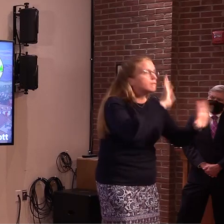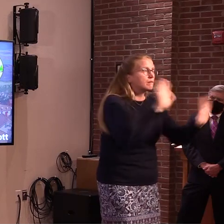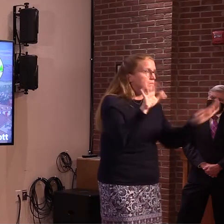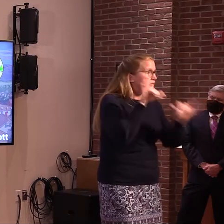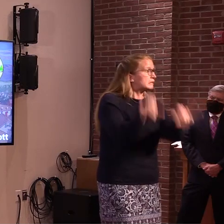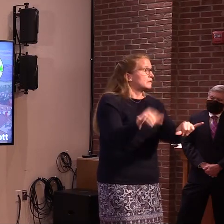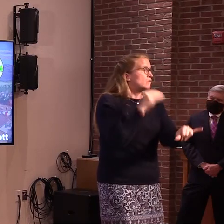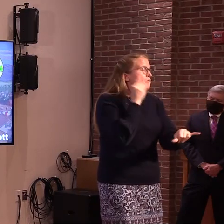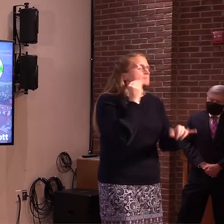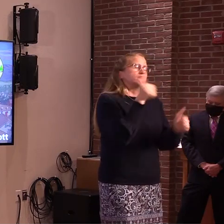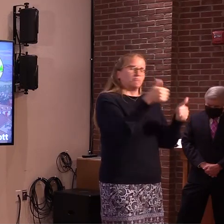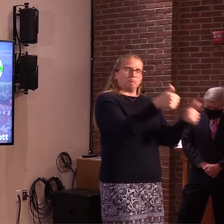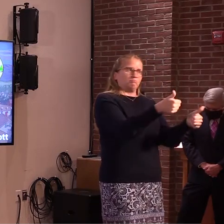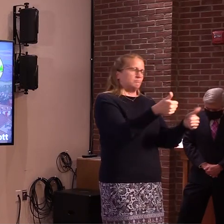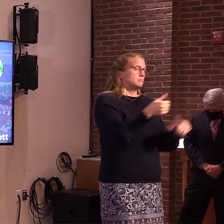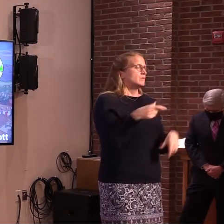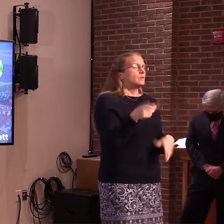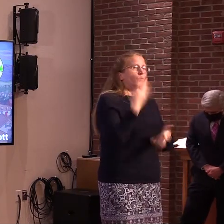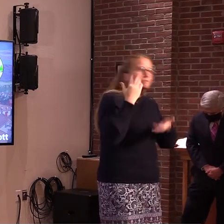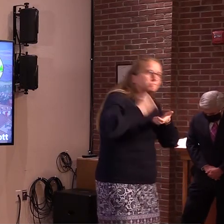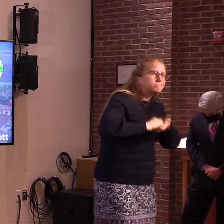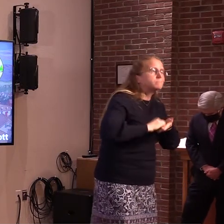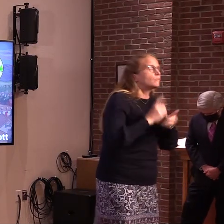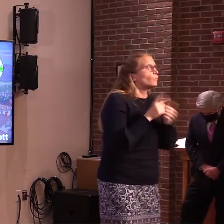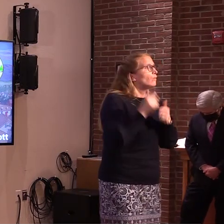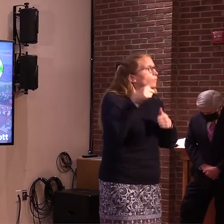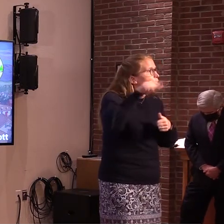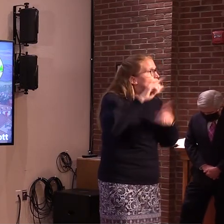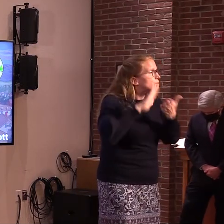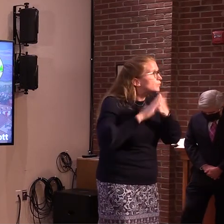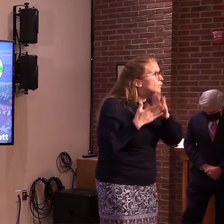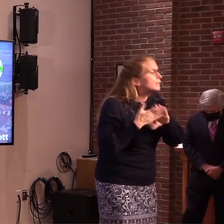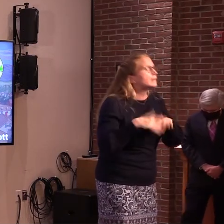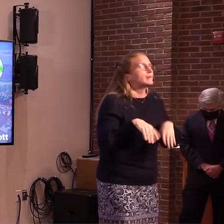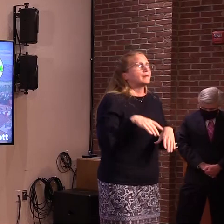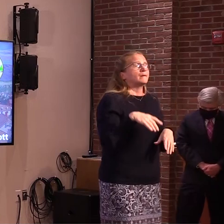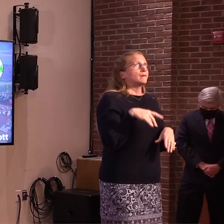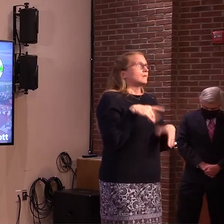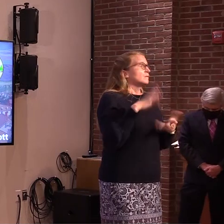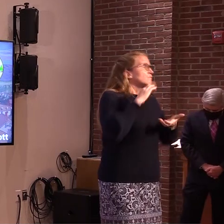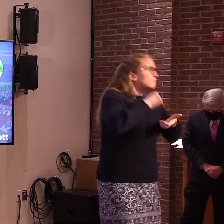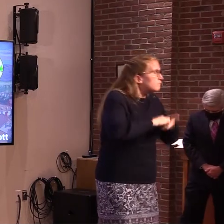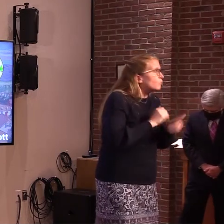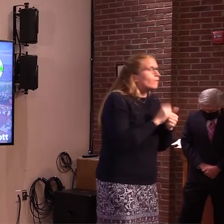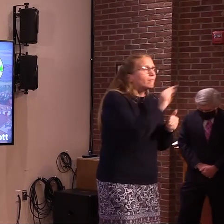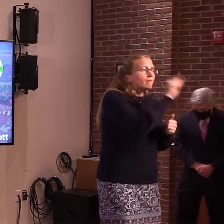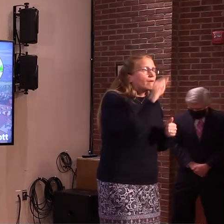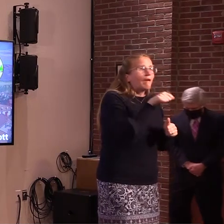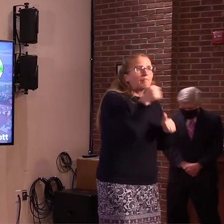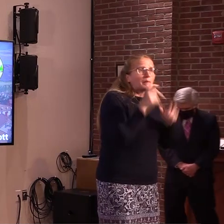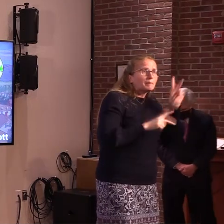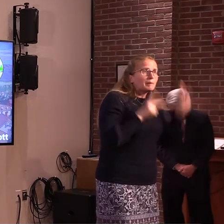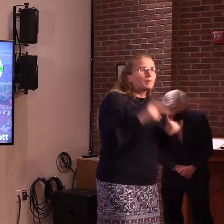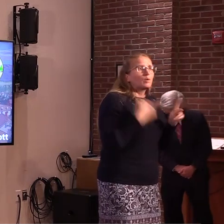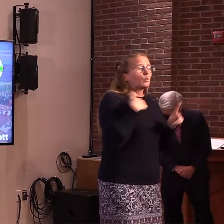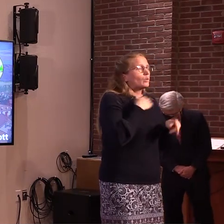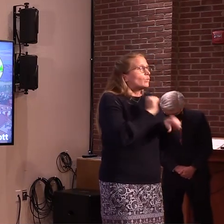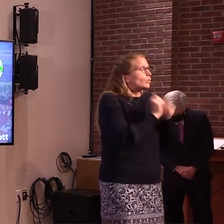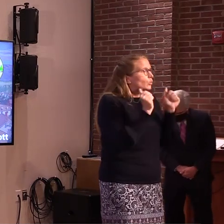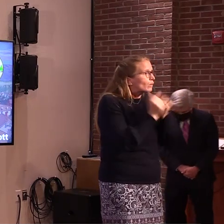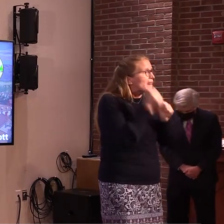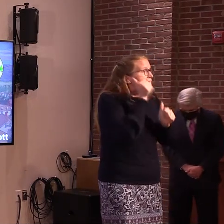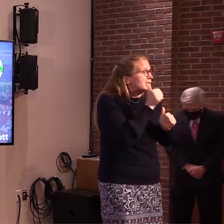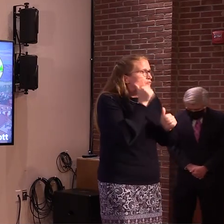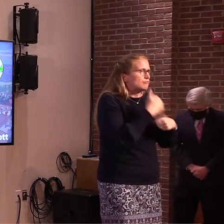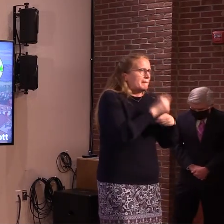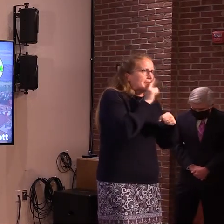partners. The leadership of both communities, the partners that we work with on a day-to-day basis to